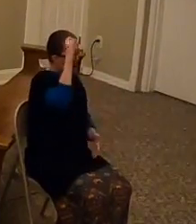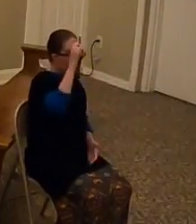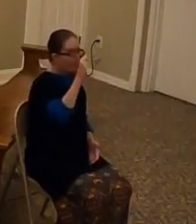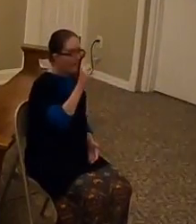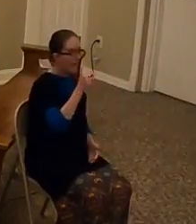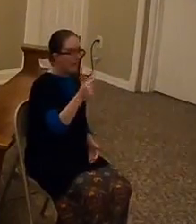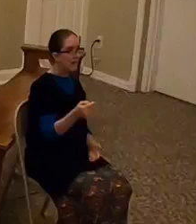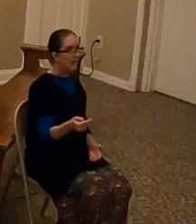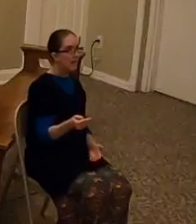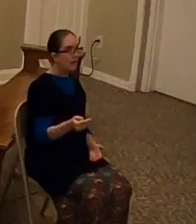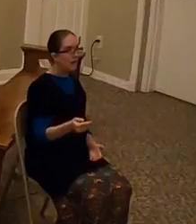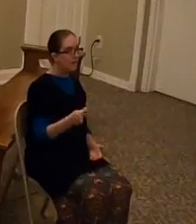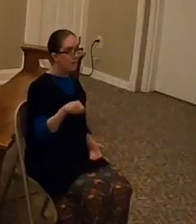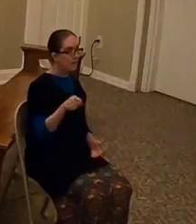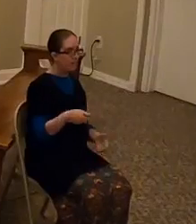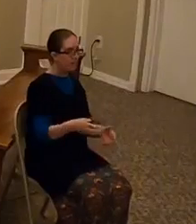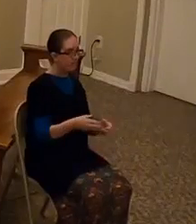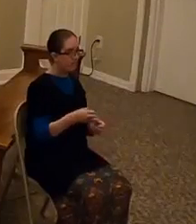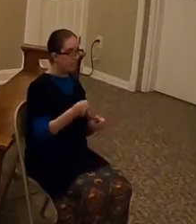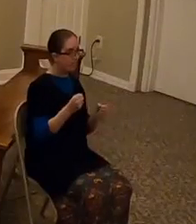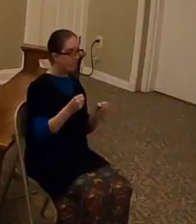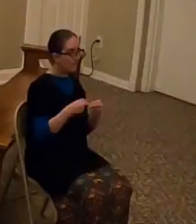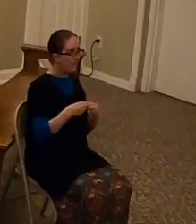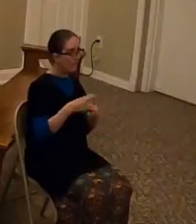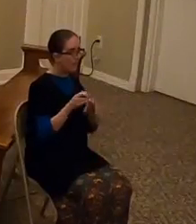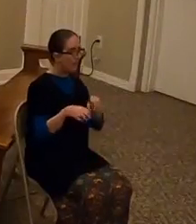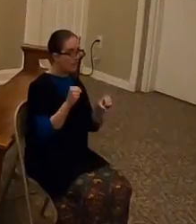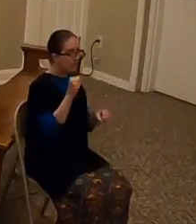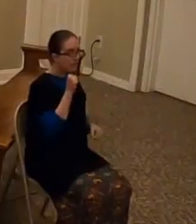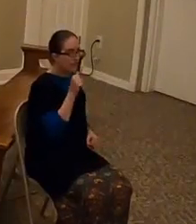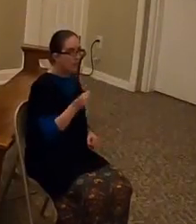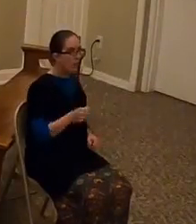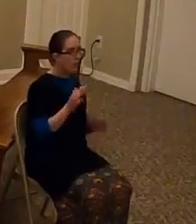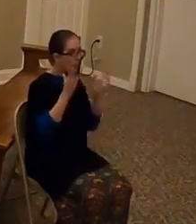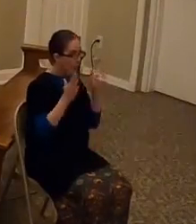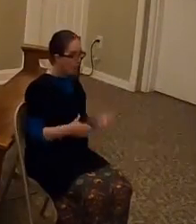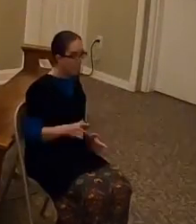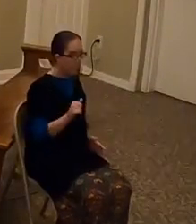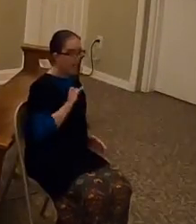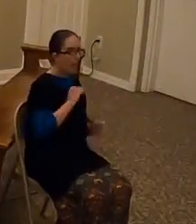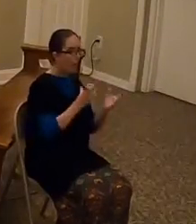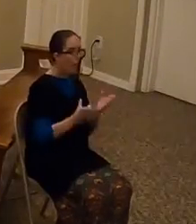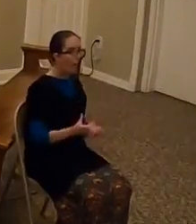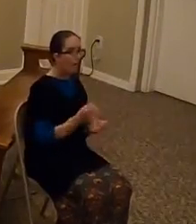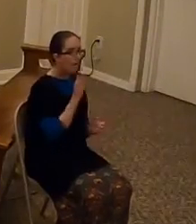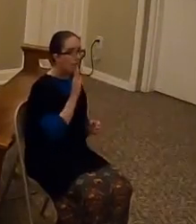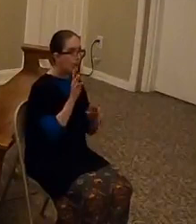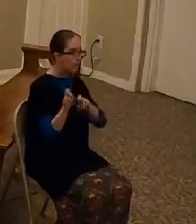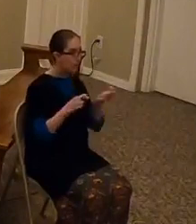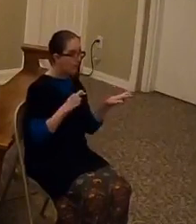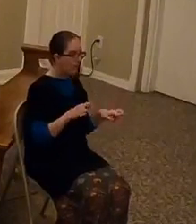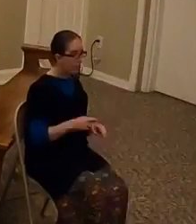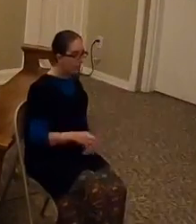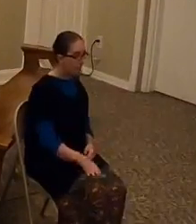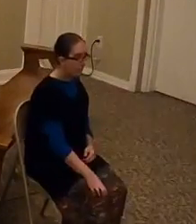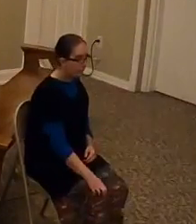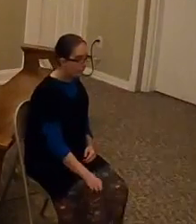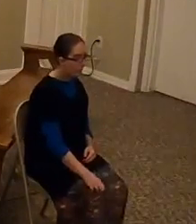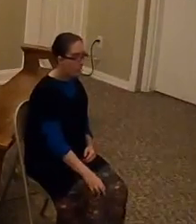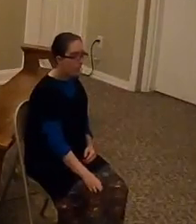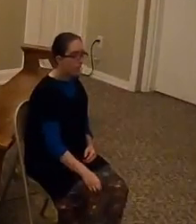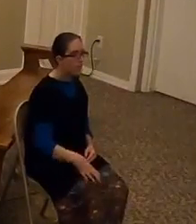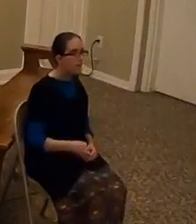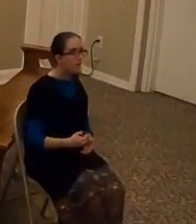before the rapture happens. Hallelujah. But even if he doesn't come back for me personally, I want to be ready.